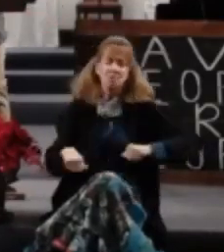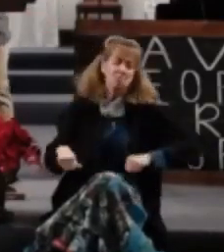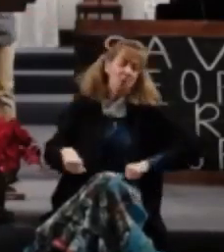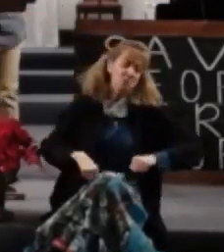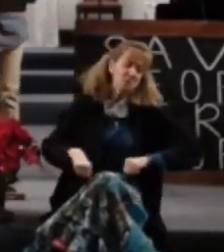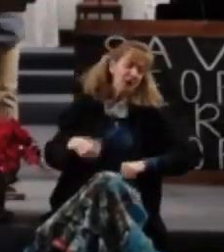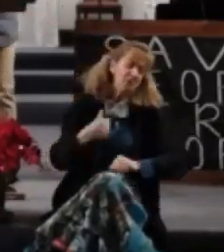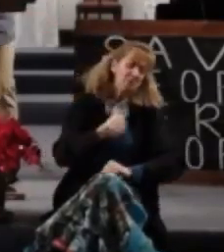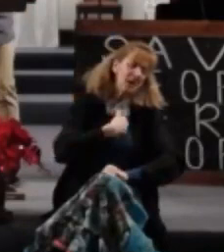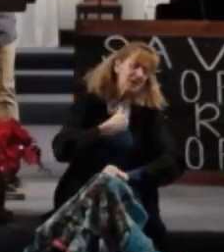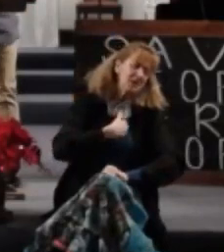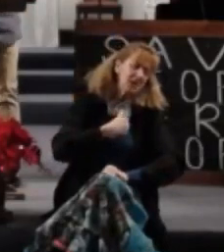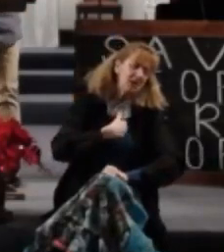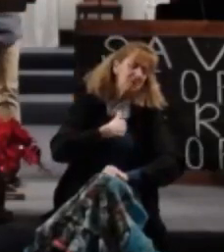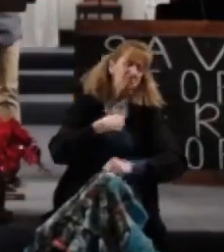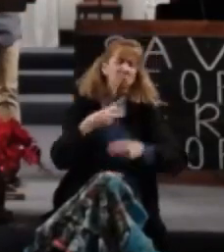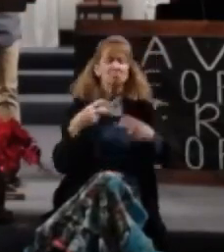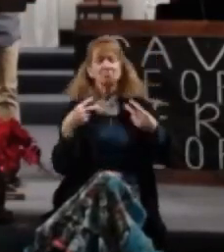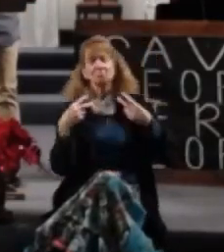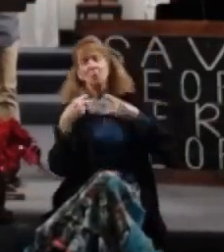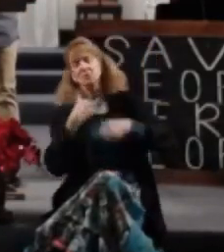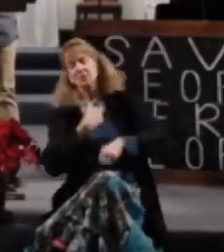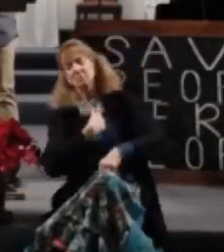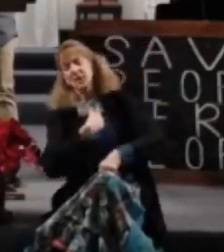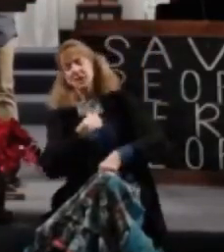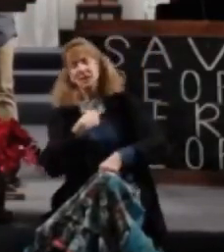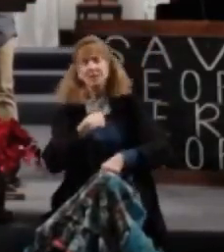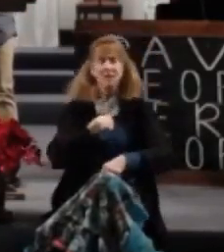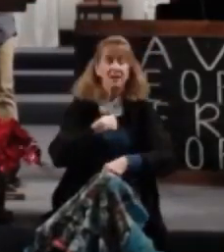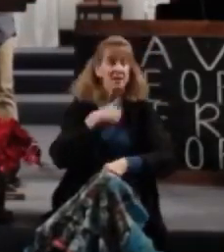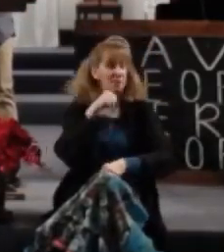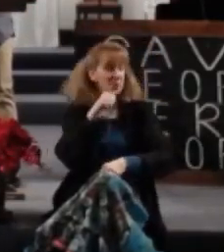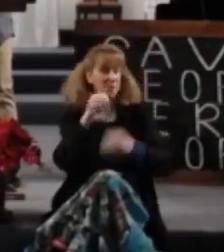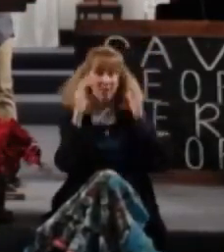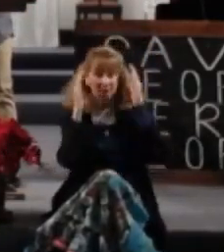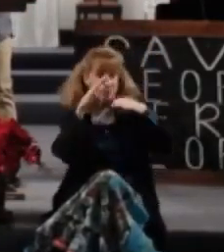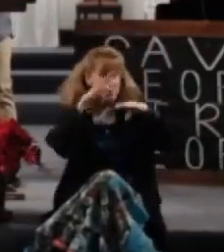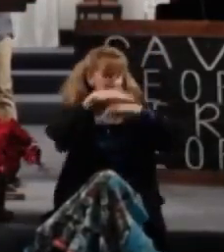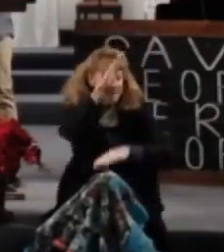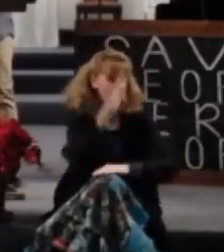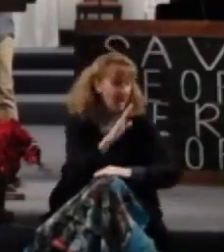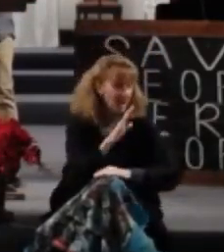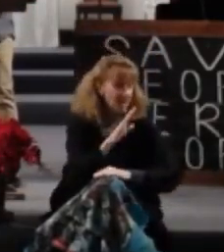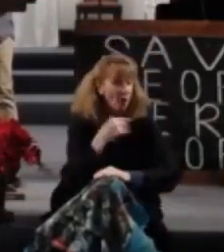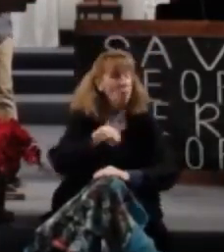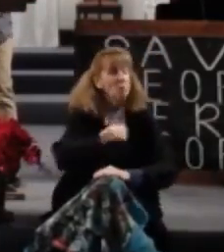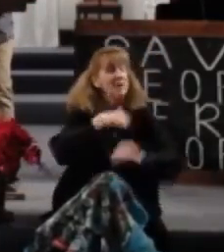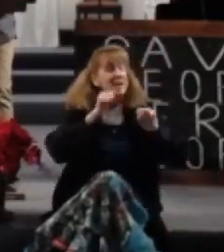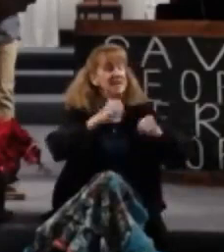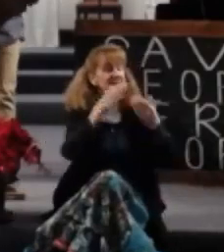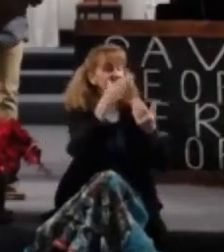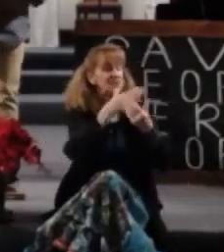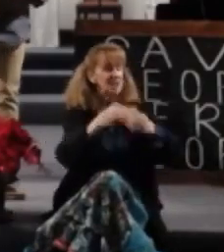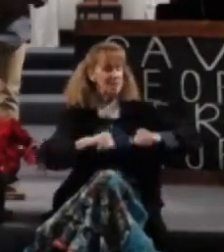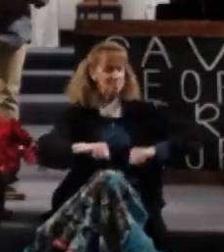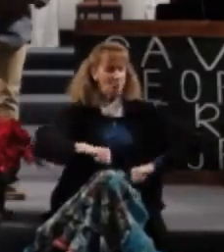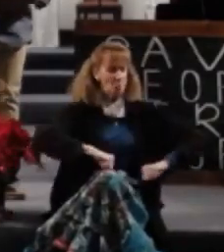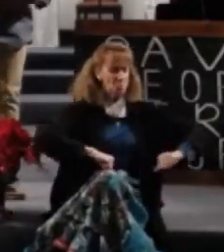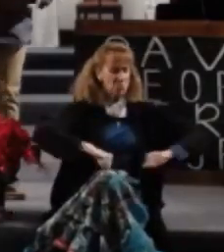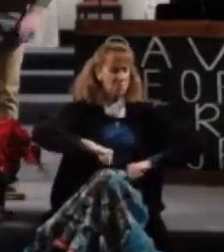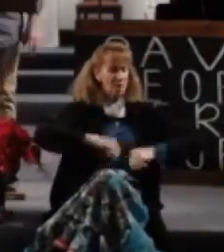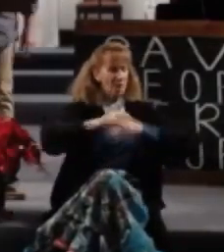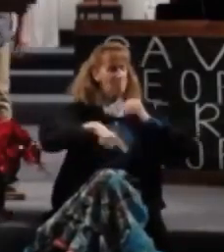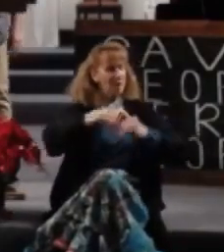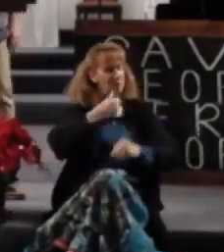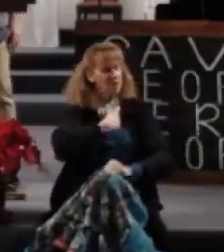We demolish arguments and every pretension that sets itself up against the knowledge of God, and we take